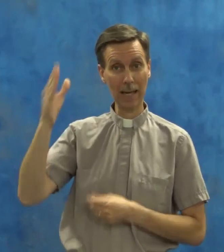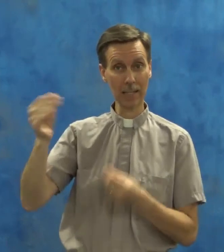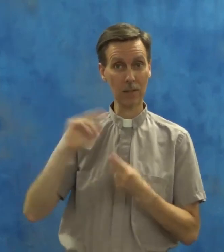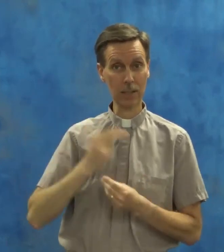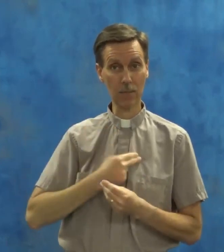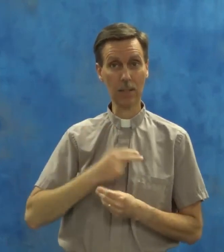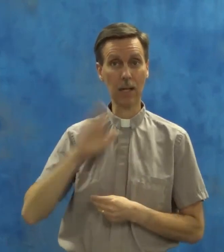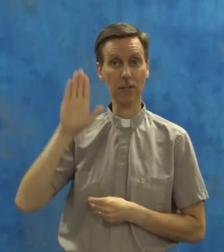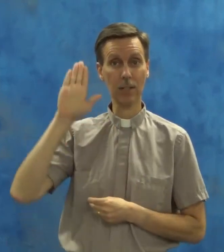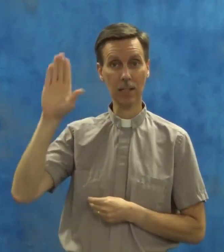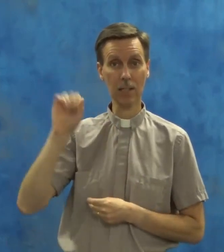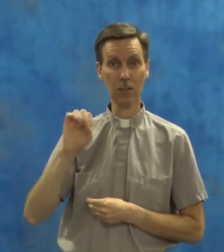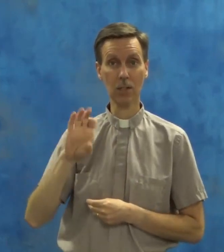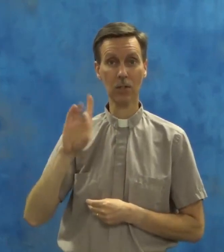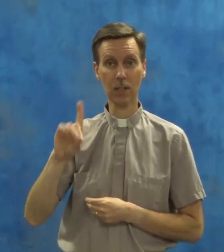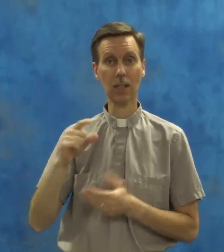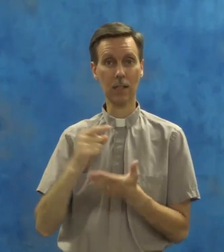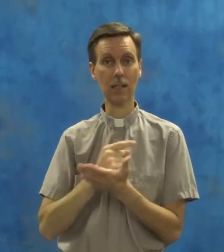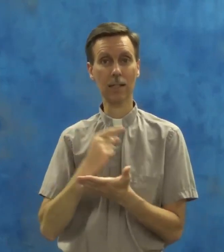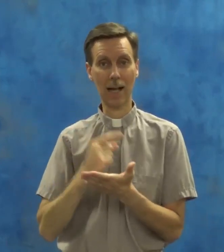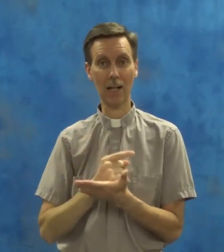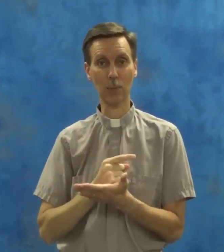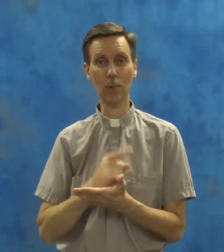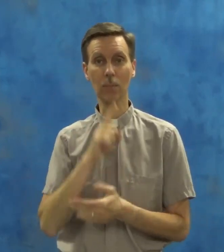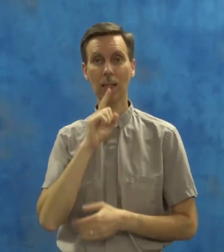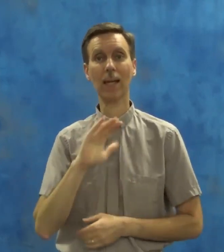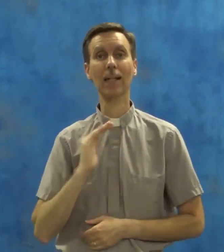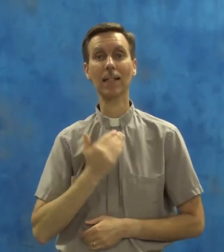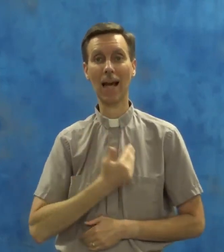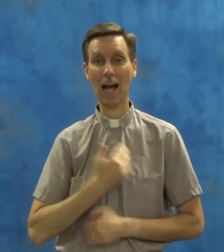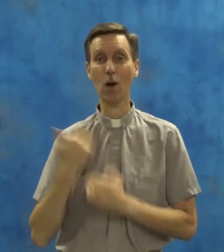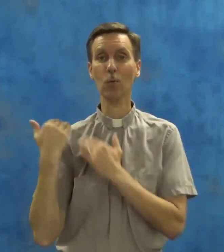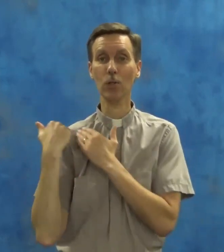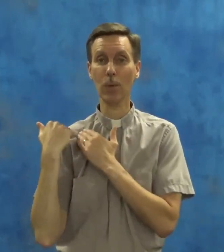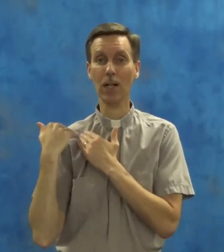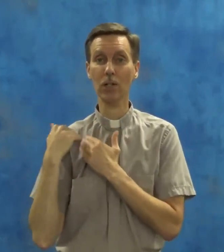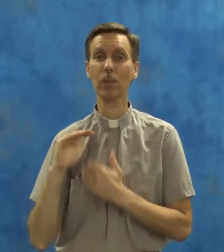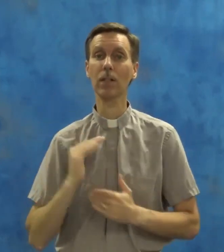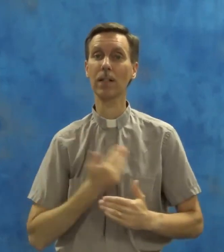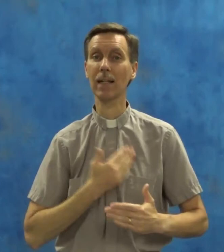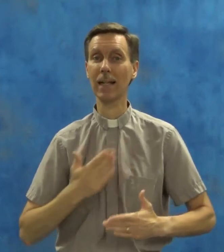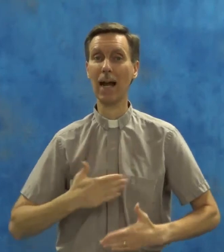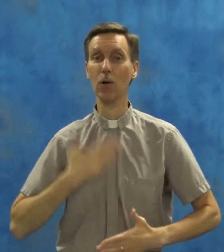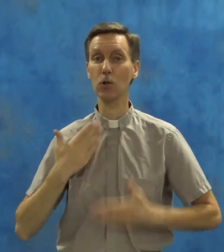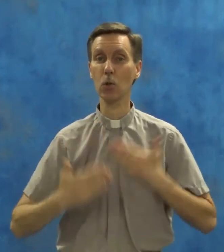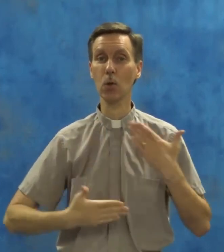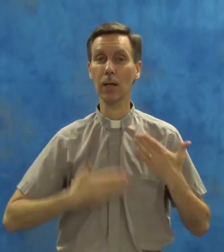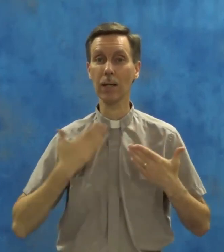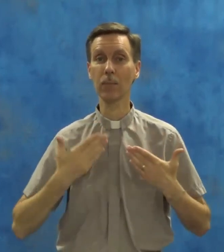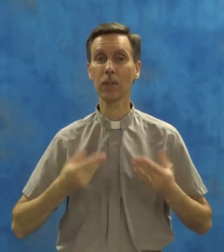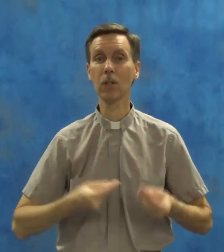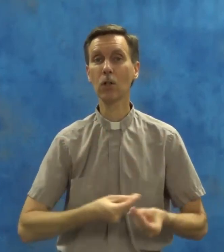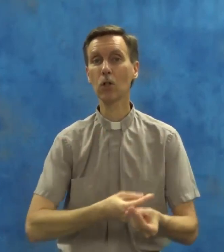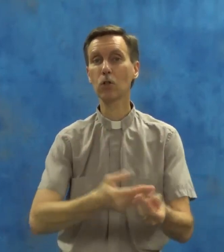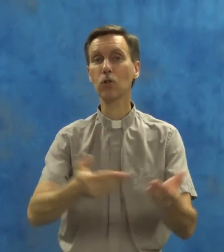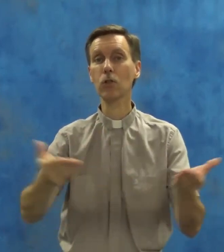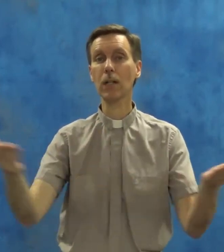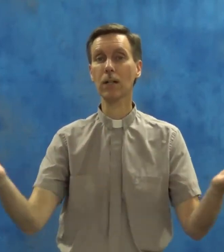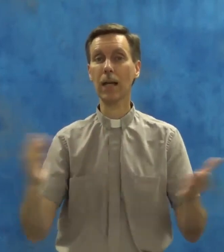has given us his seed in the gospel, and it's our responsibility and our joy to share that